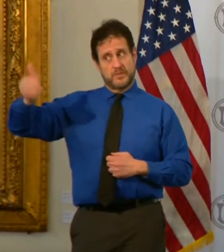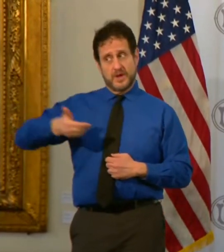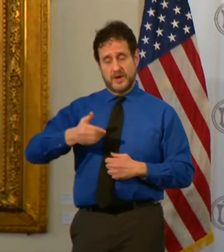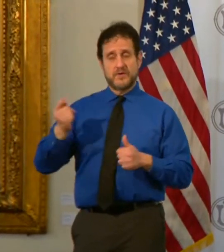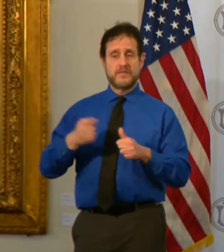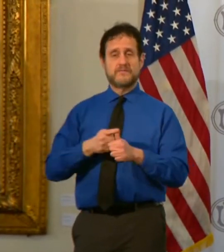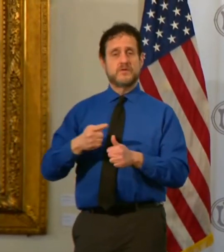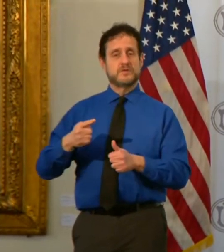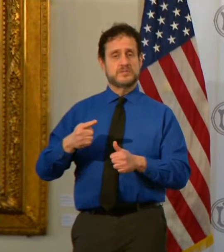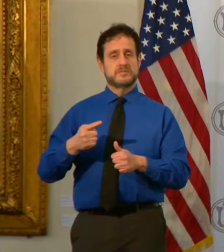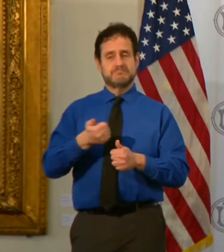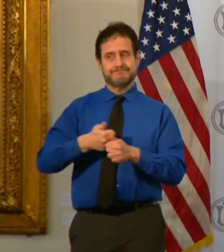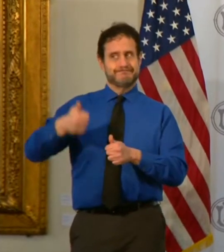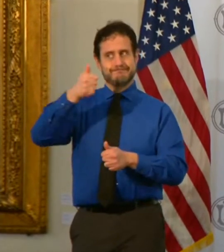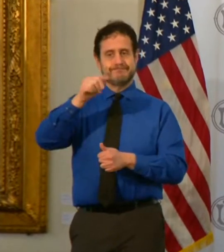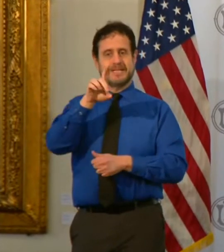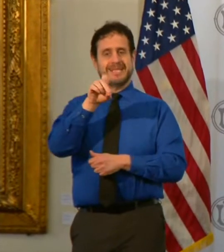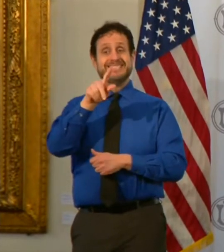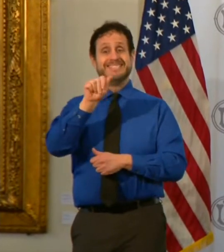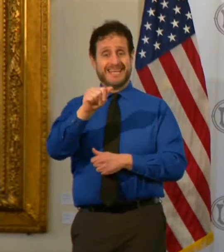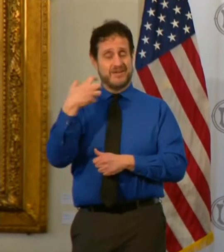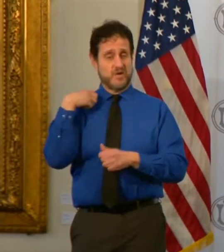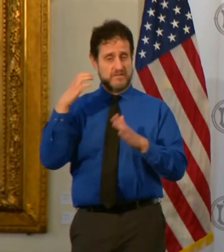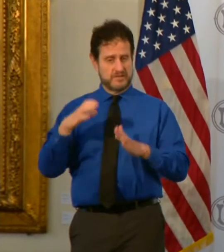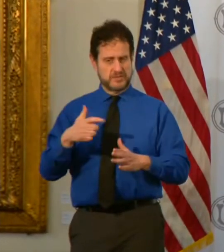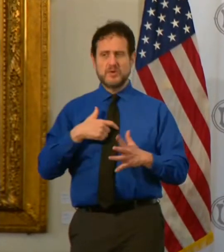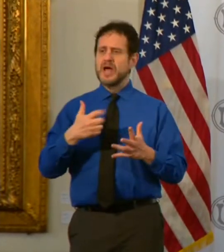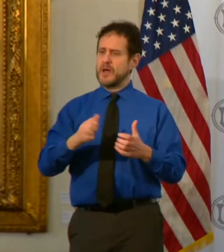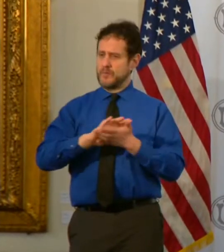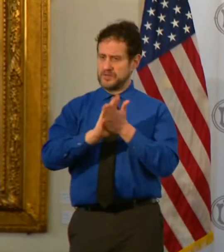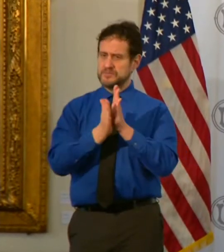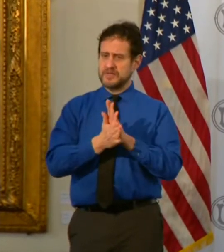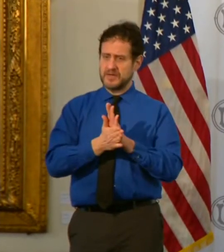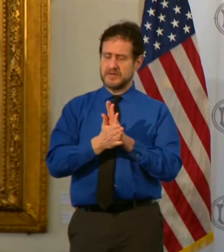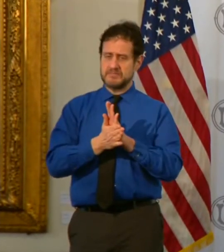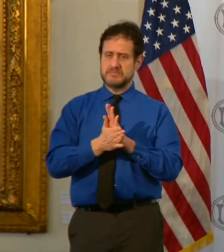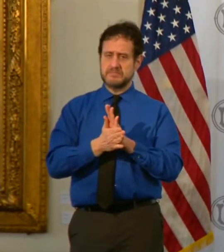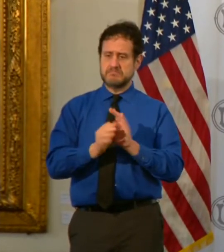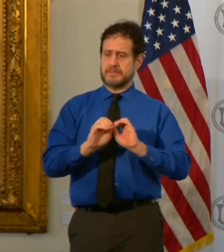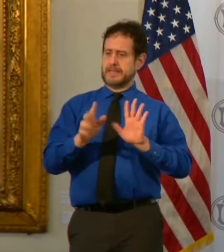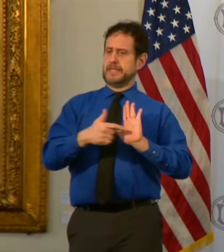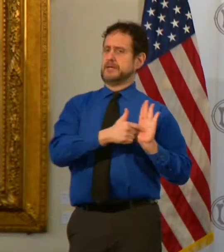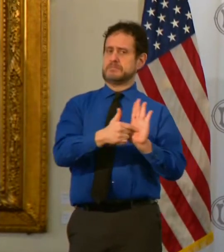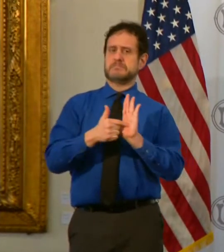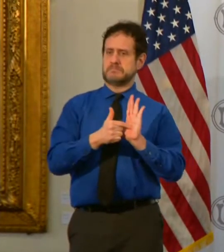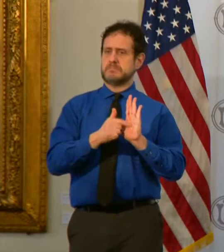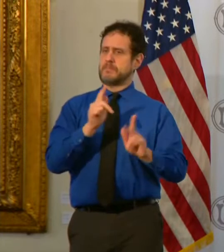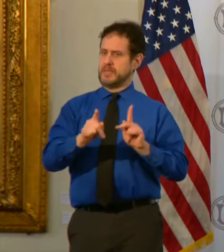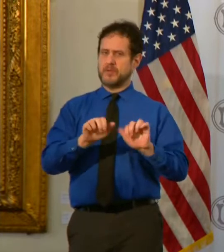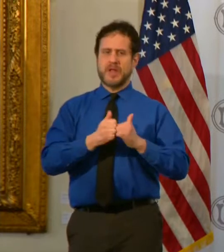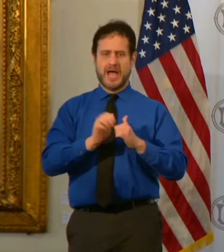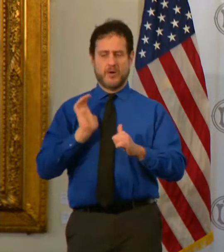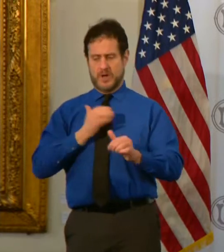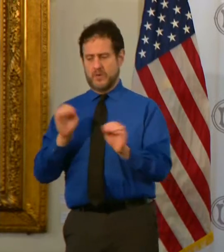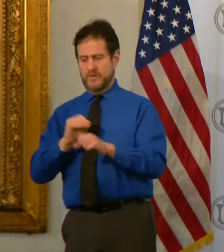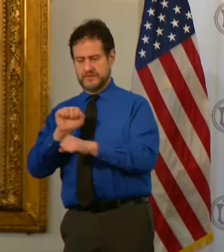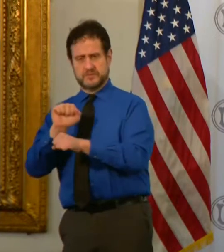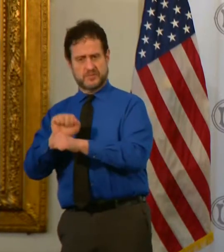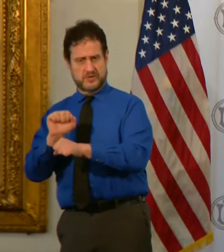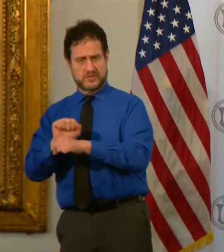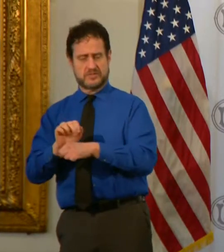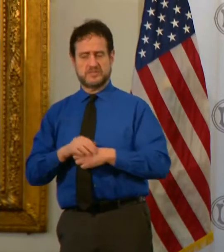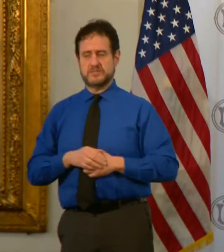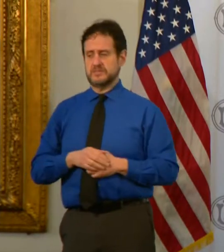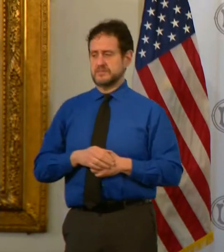data officer, I wanted to be the most transparent office in the country. And the reason that I wanted that, you talk